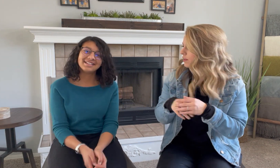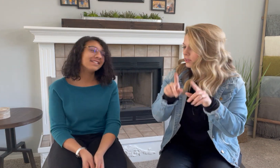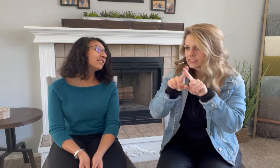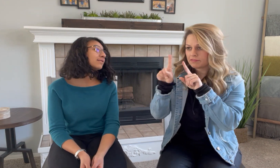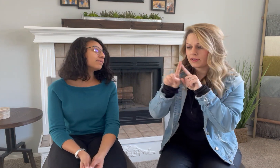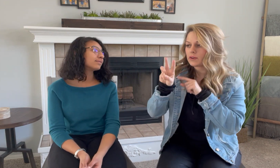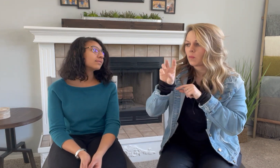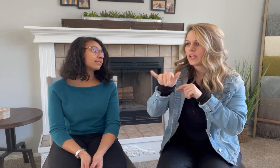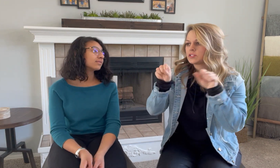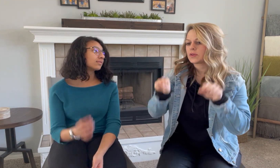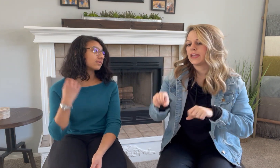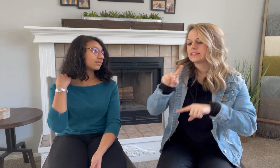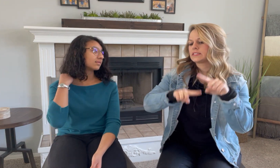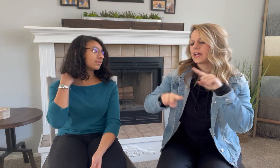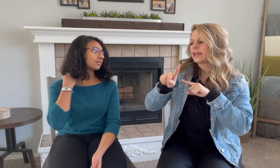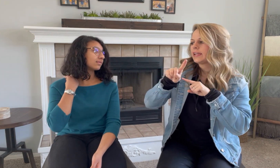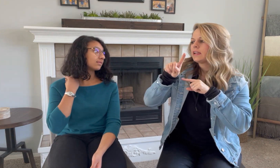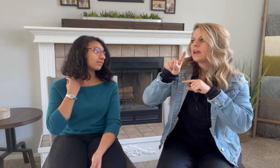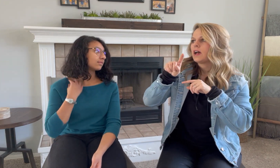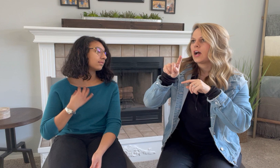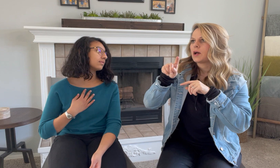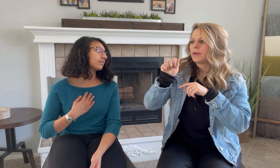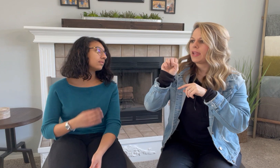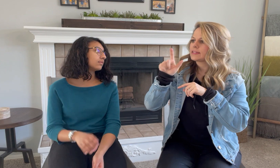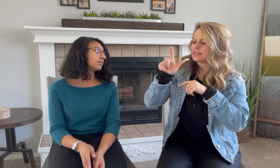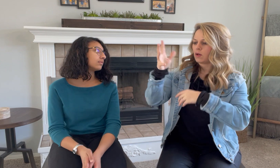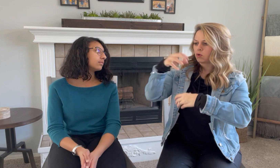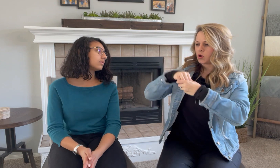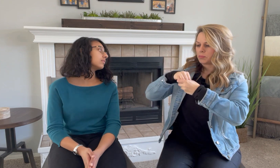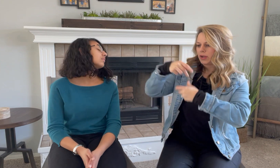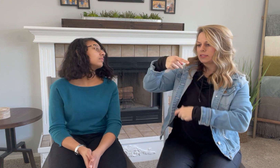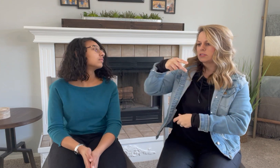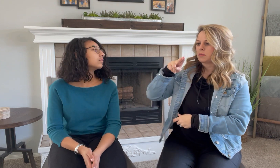there are different ways you can sign it. ASL incorporates